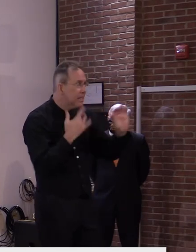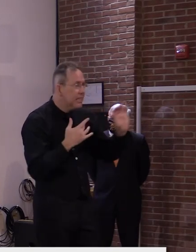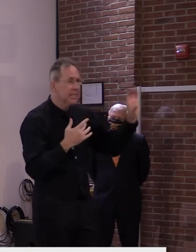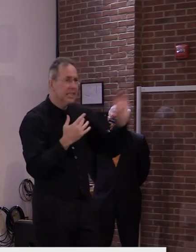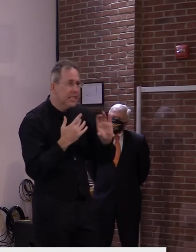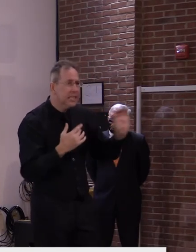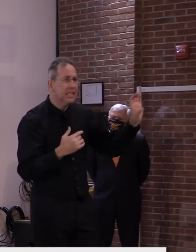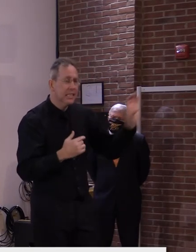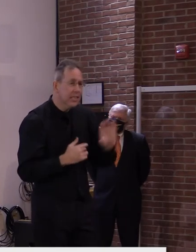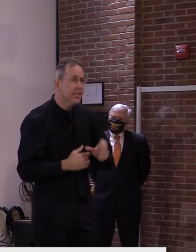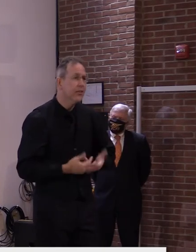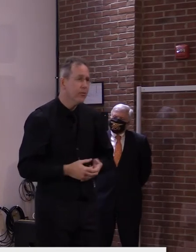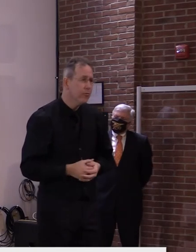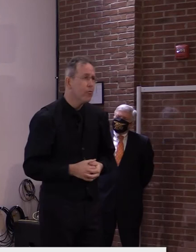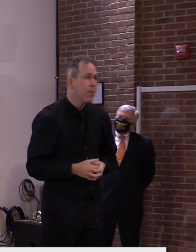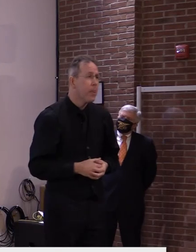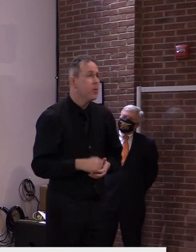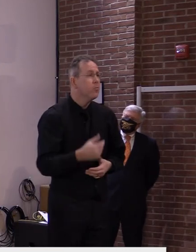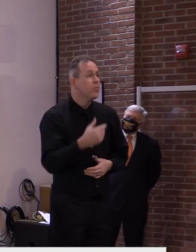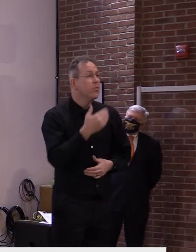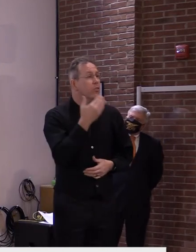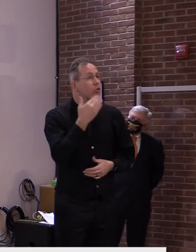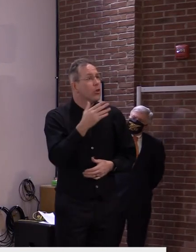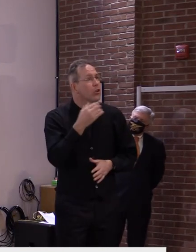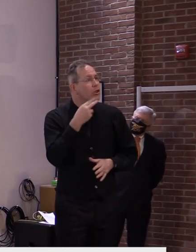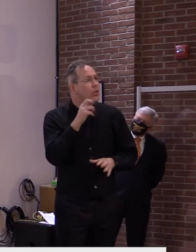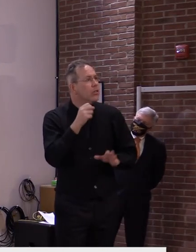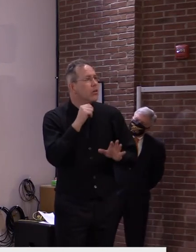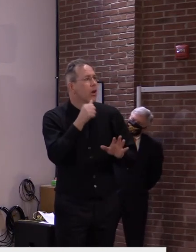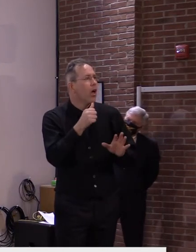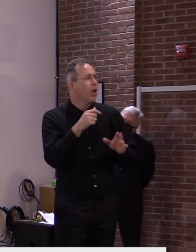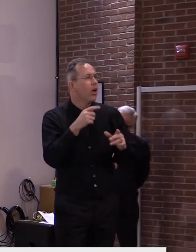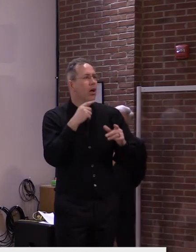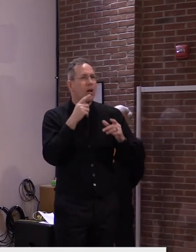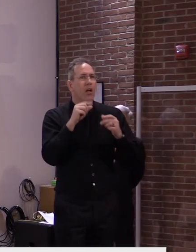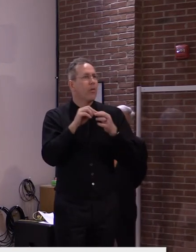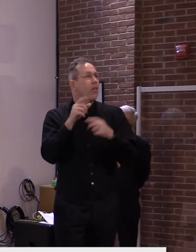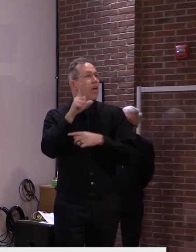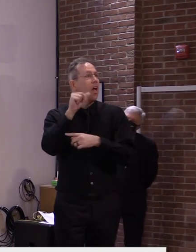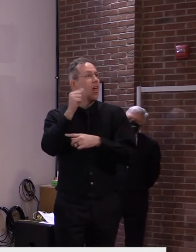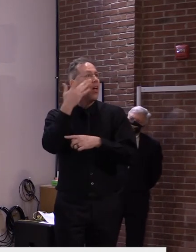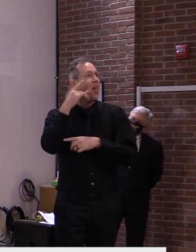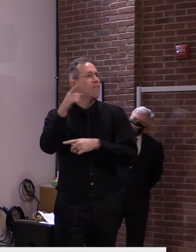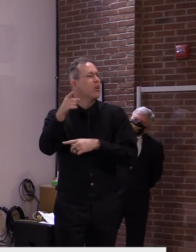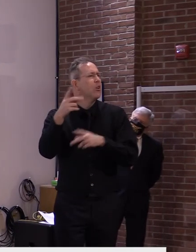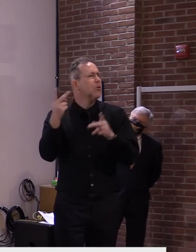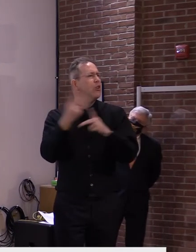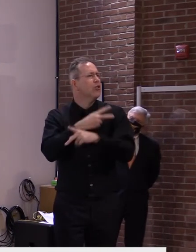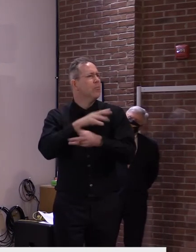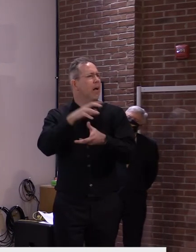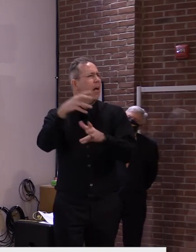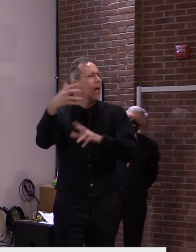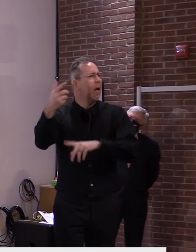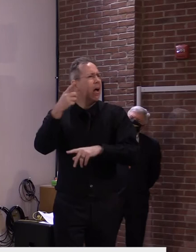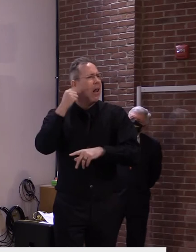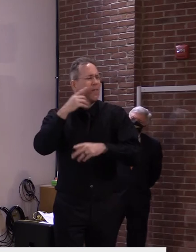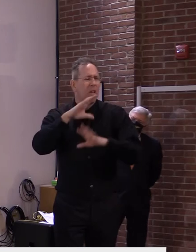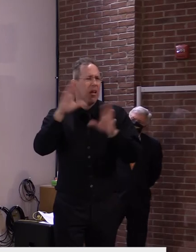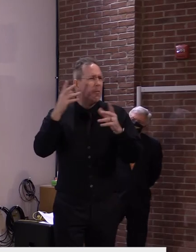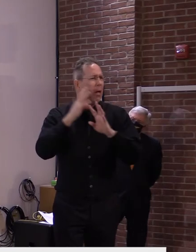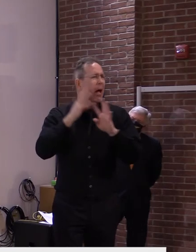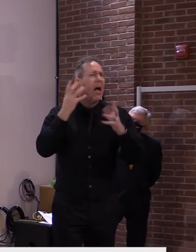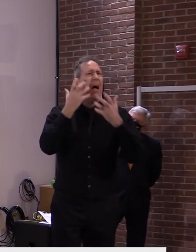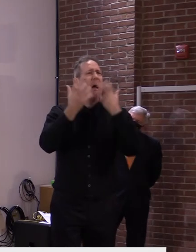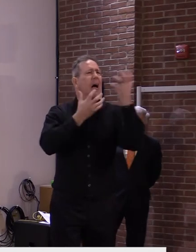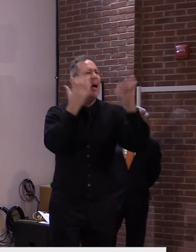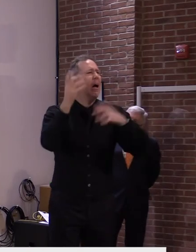the kinds of ethical dilemmas Los Angeles and other places in the country are dealing with, where they have to decide if a person should even